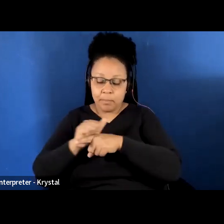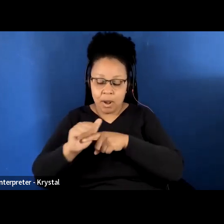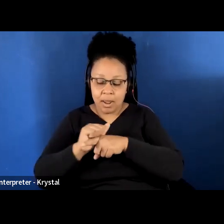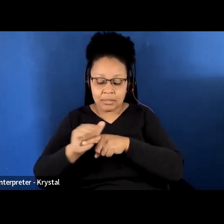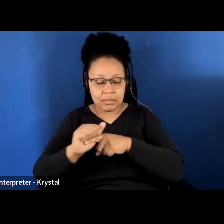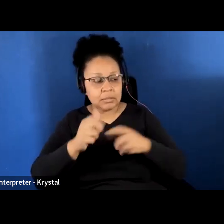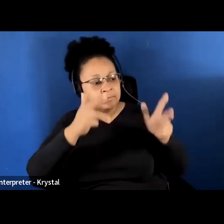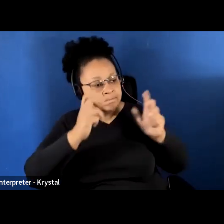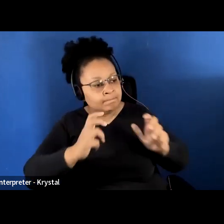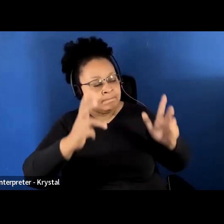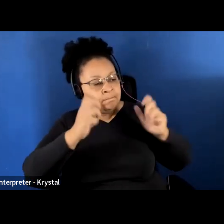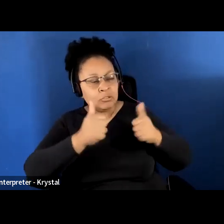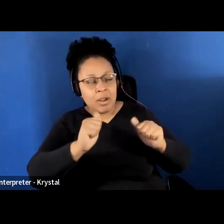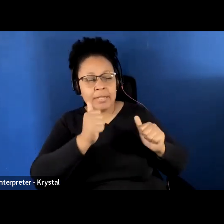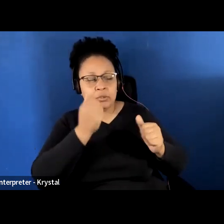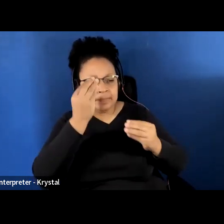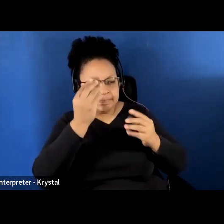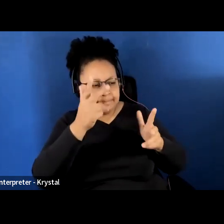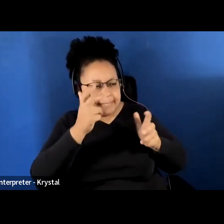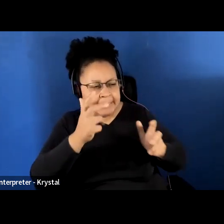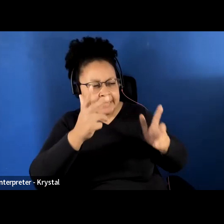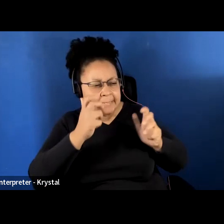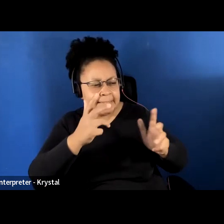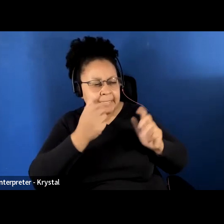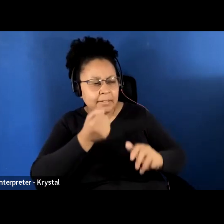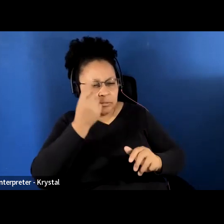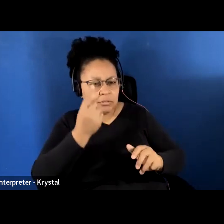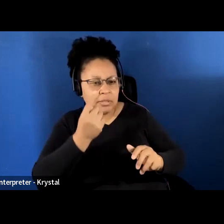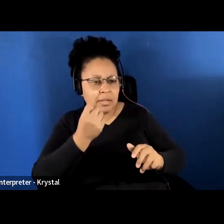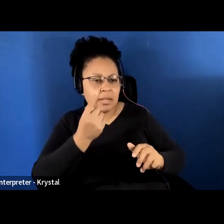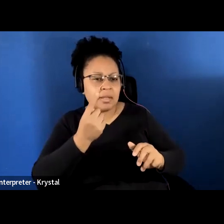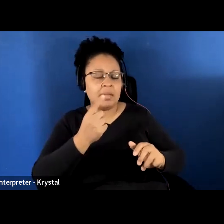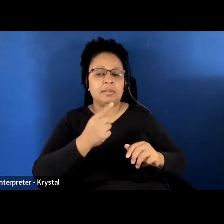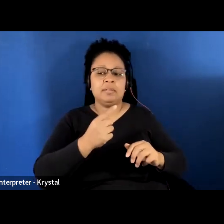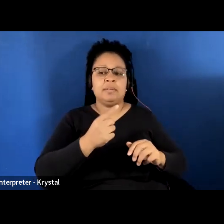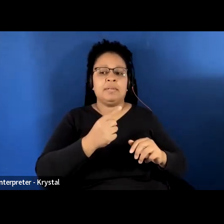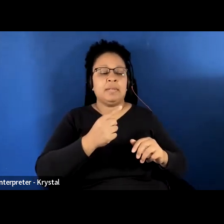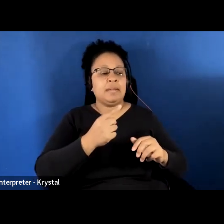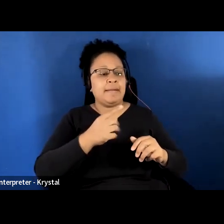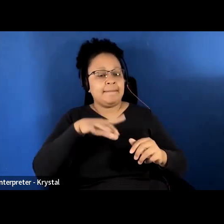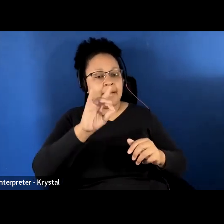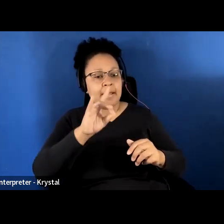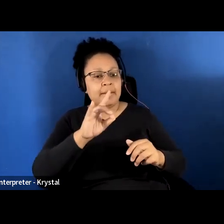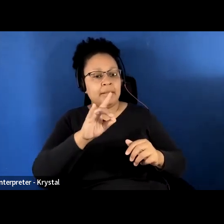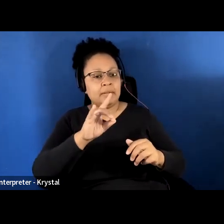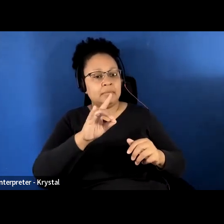what the person is trying to say, and finding common ground with them.